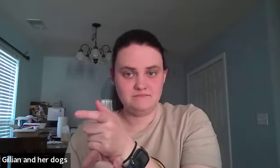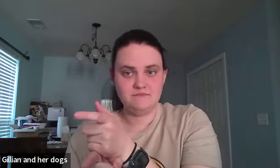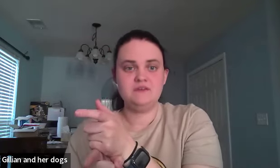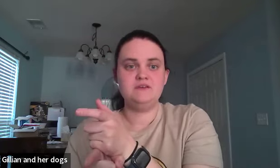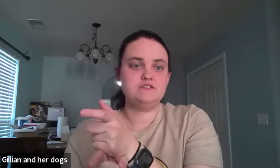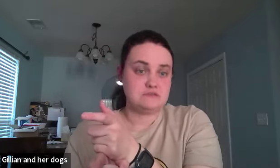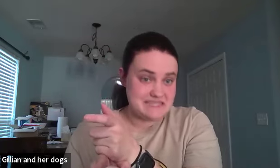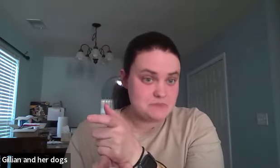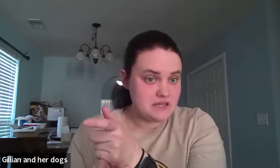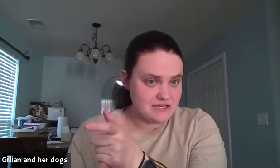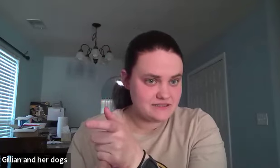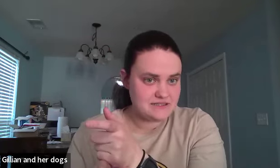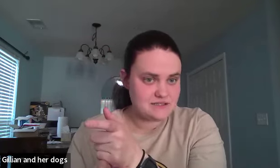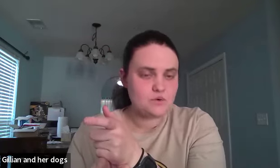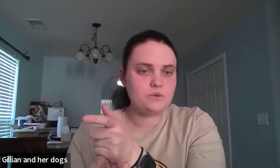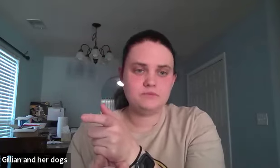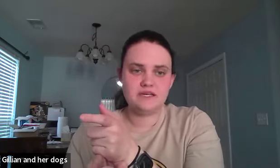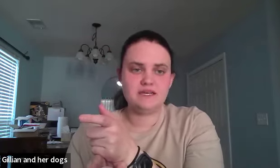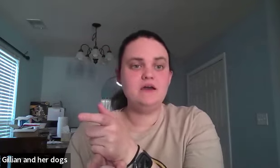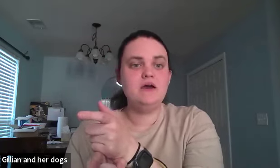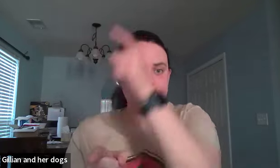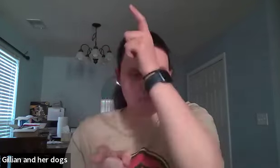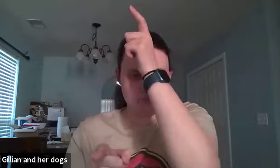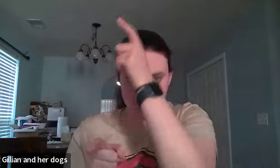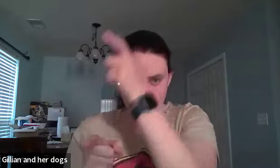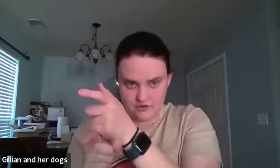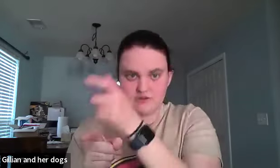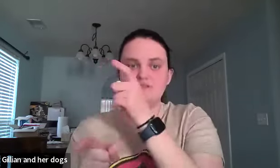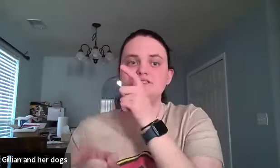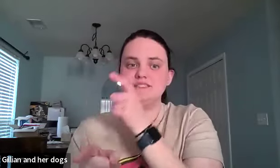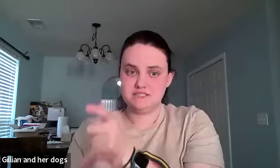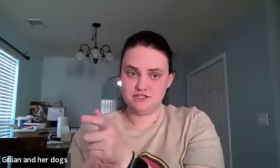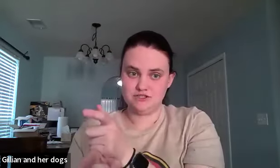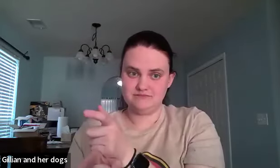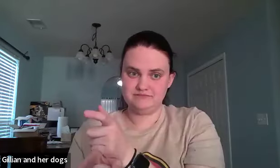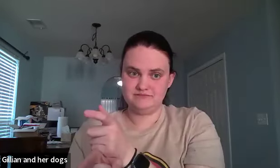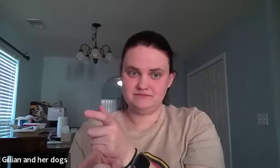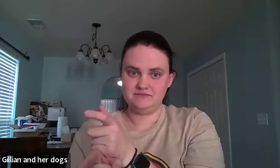Okay. So siblings would be brother, sister.